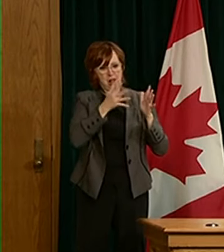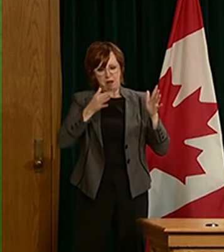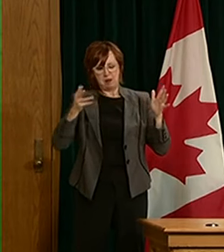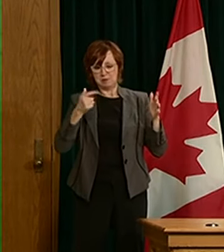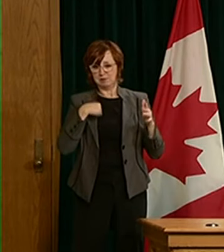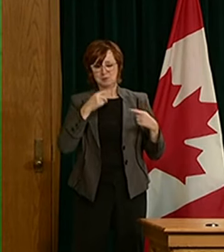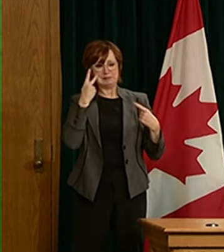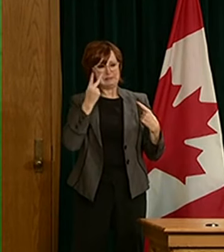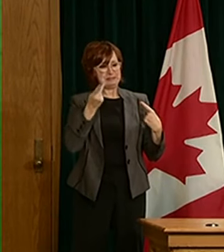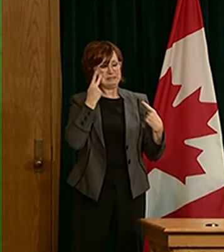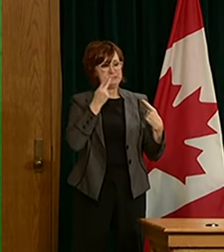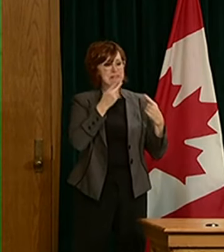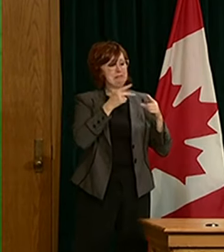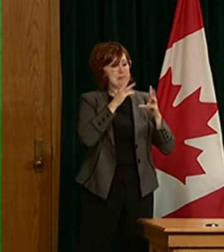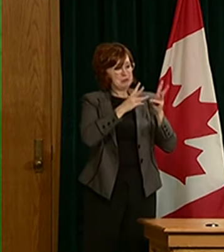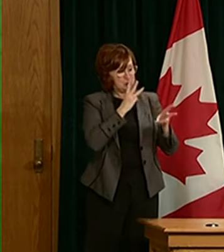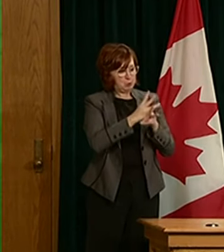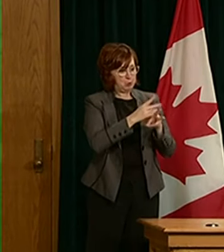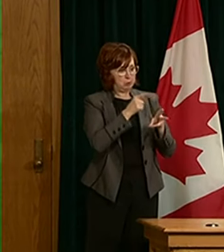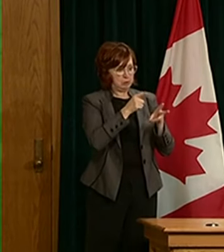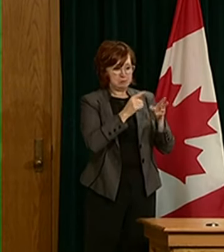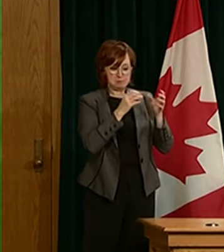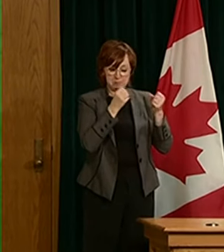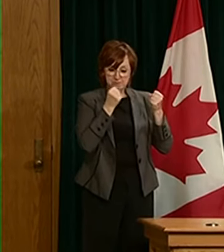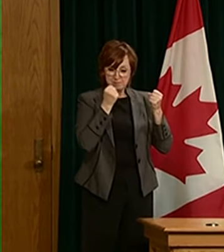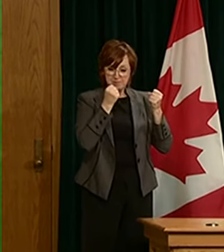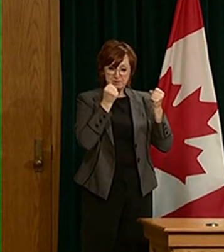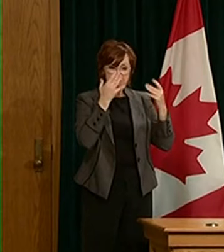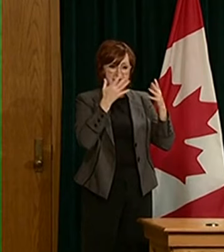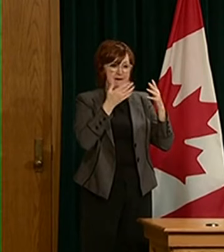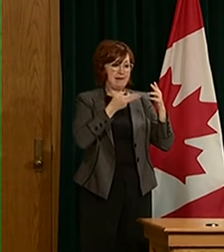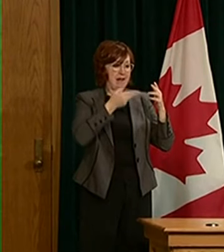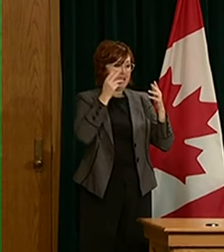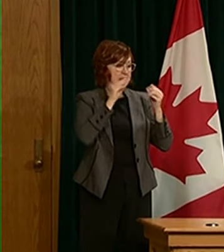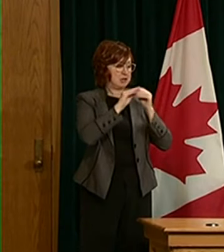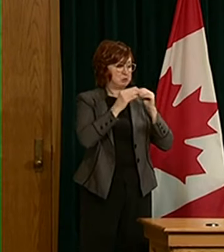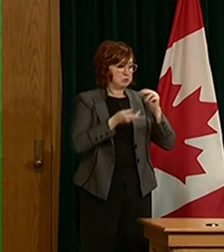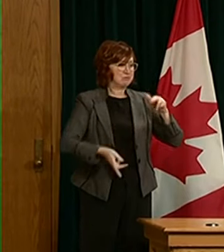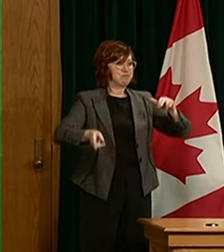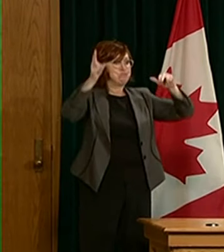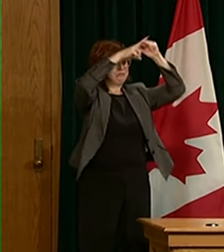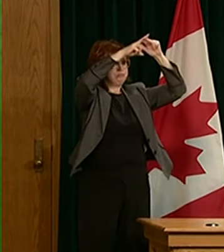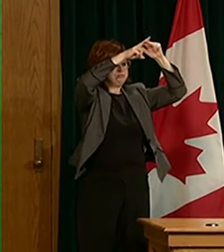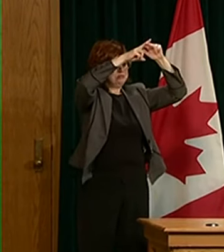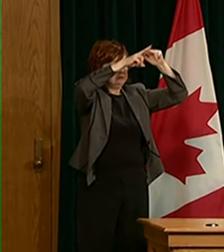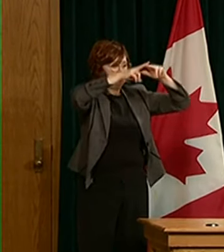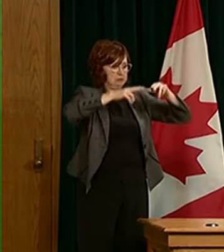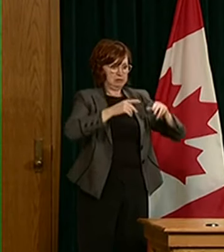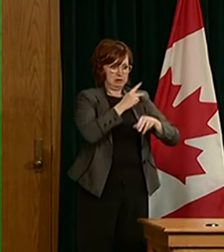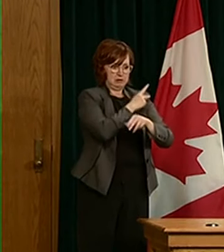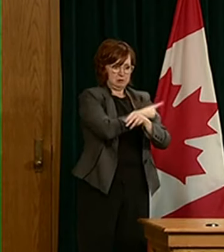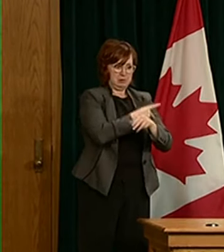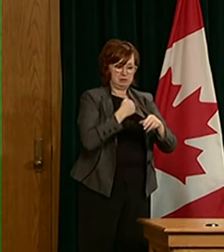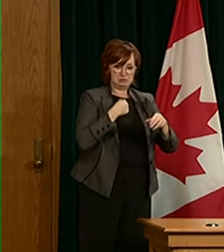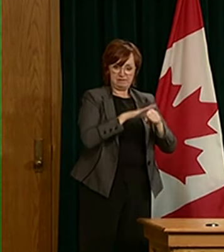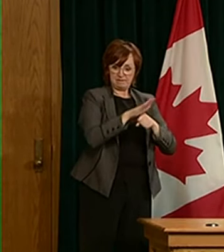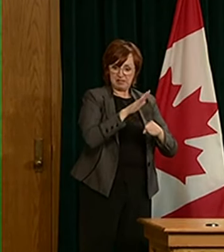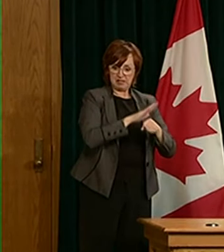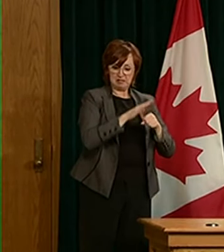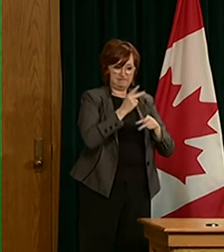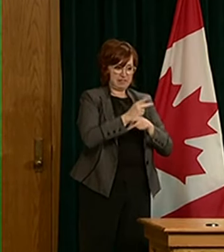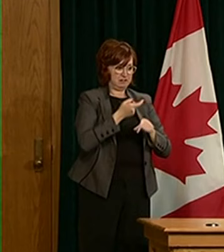overwhelmed by COVID, and not just the COVID patients, but the non-COVID patients are not receiving healthcare in the same way that they should be because of that. So at